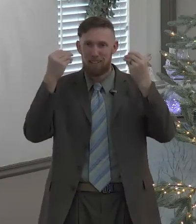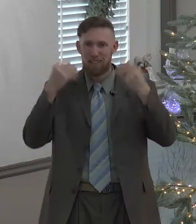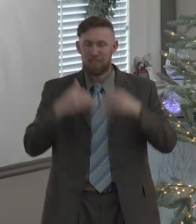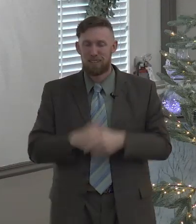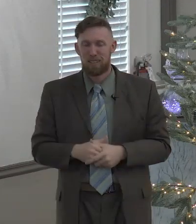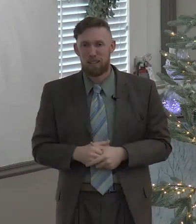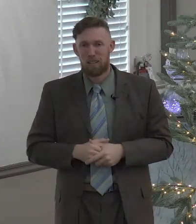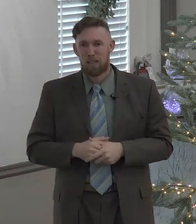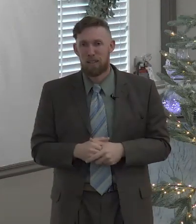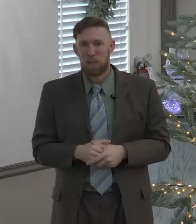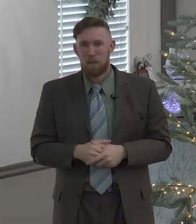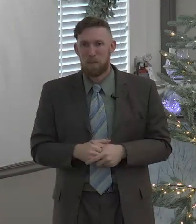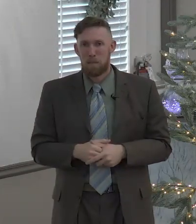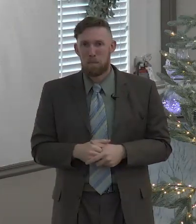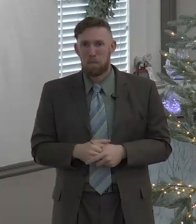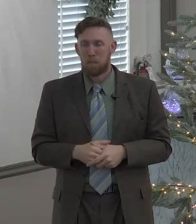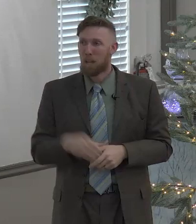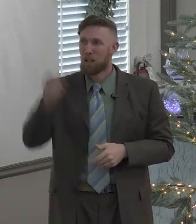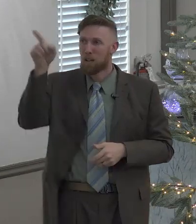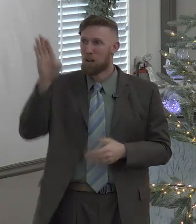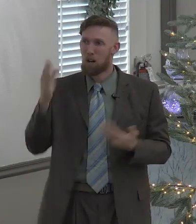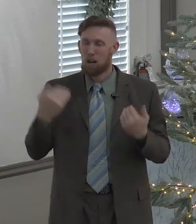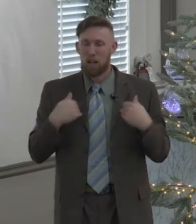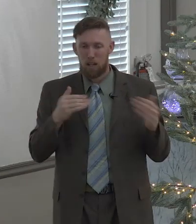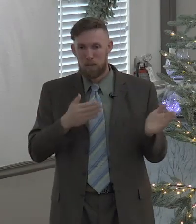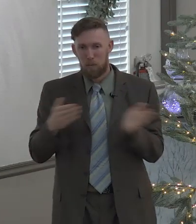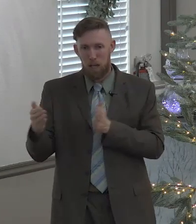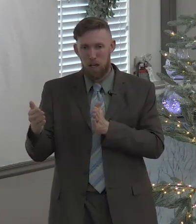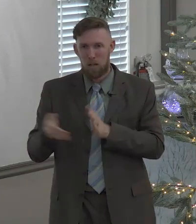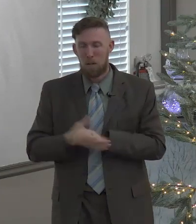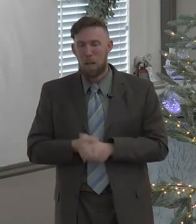And he's got a smile on his face.